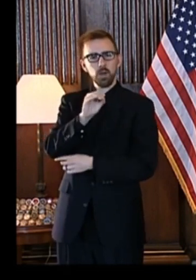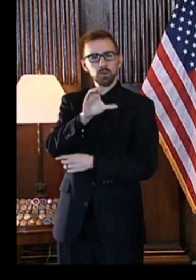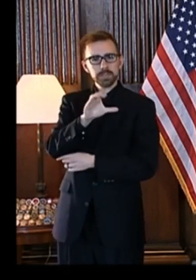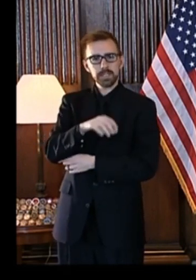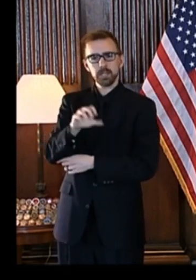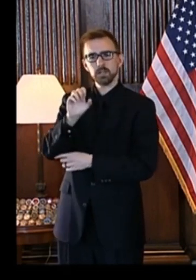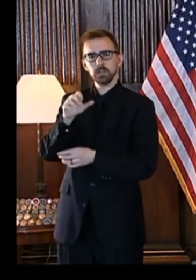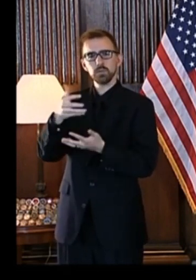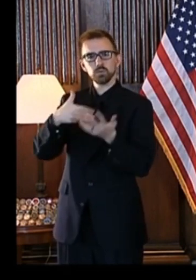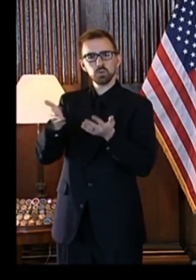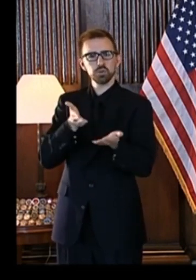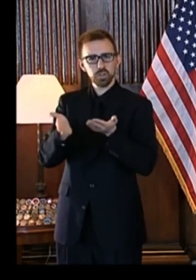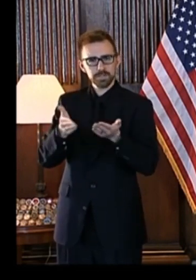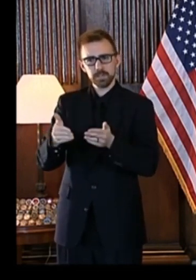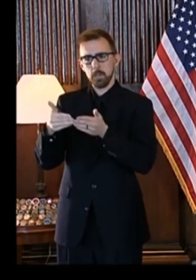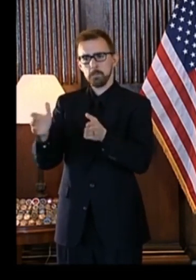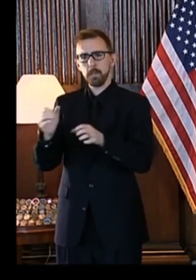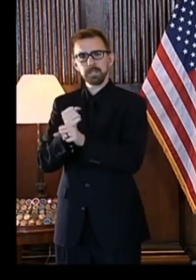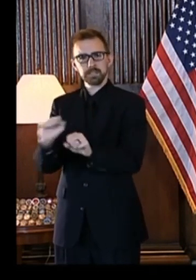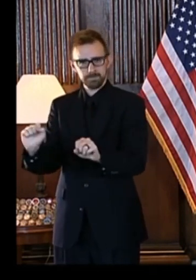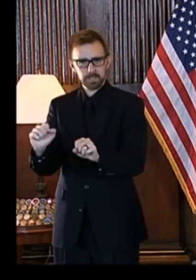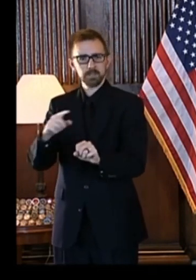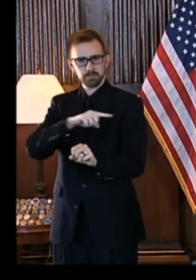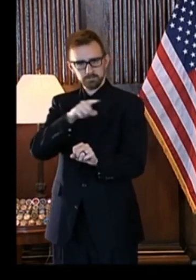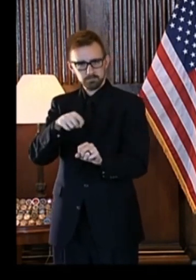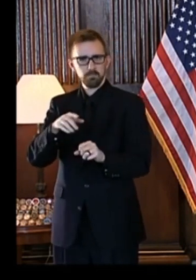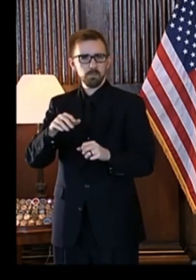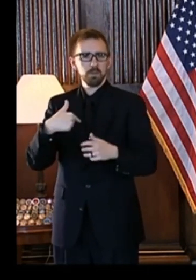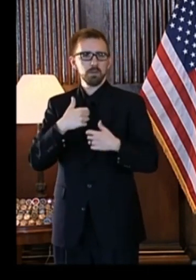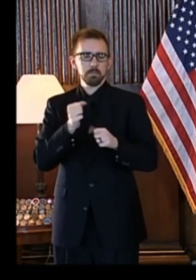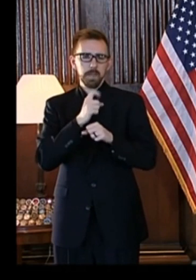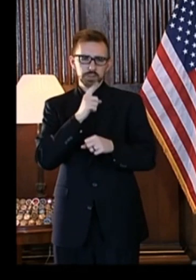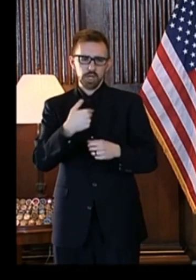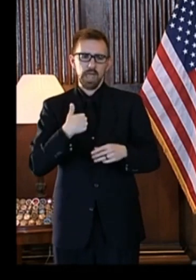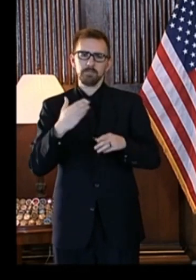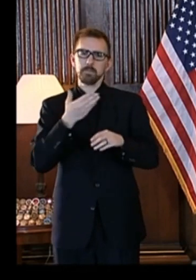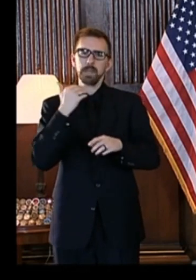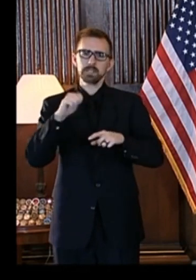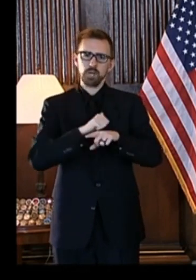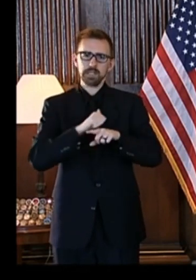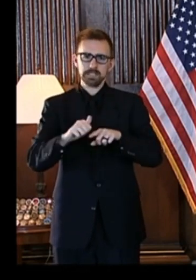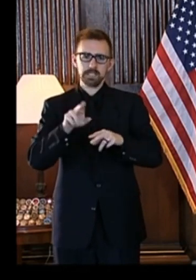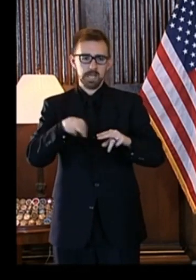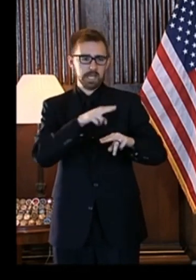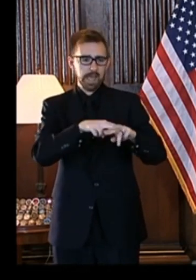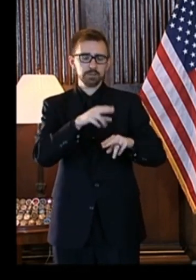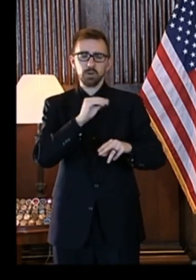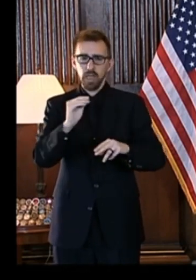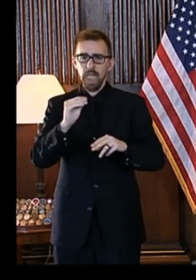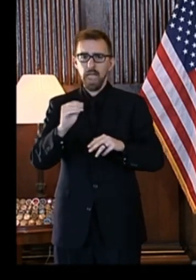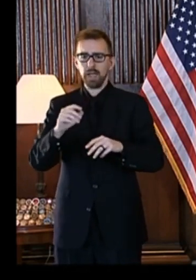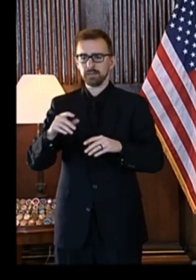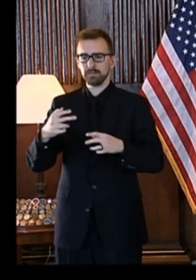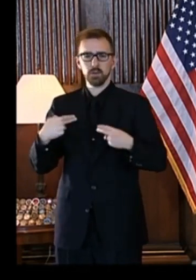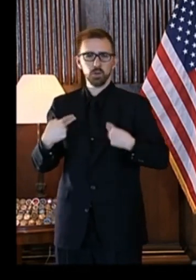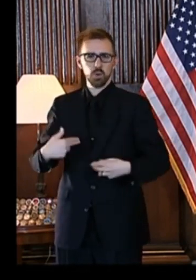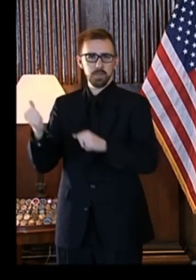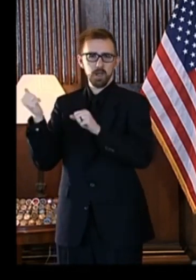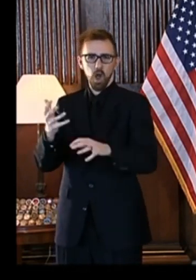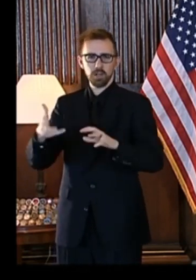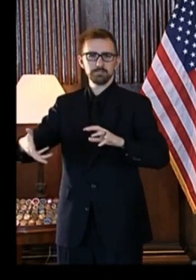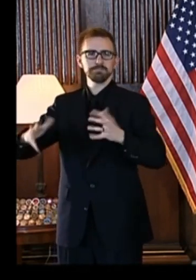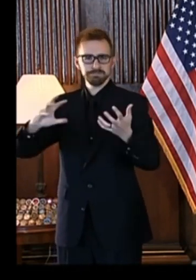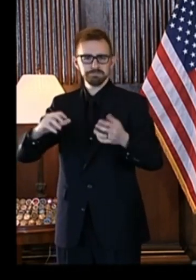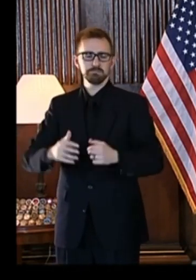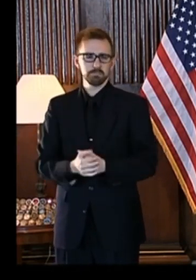and public safety to share policies and procedures that are best practices in both natural and man-made disasters. Sincere thanks